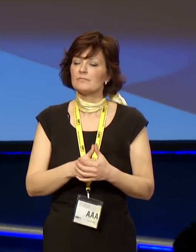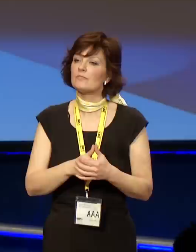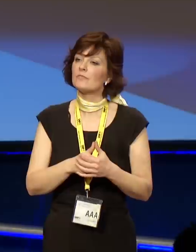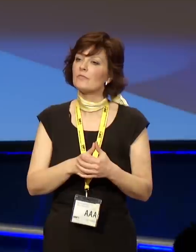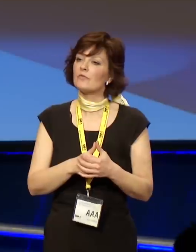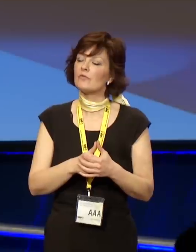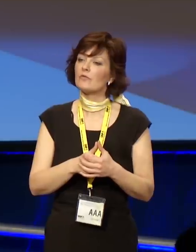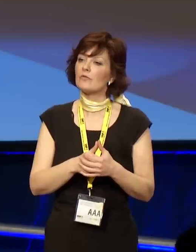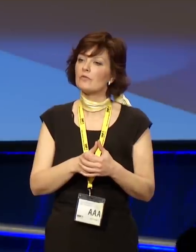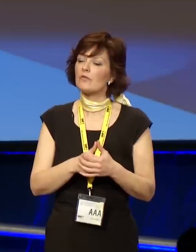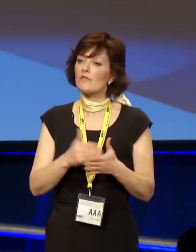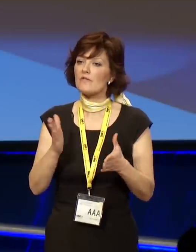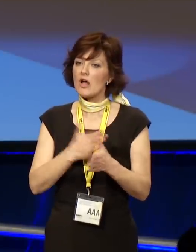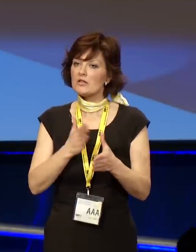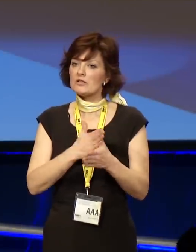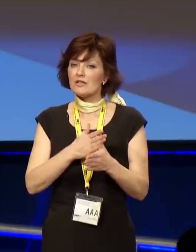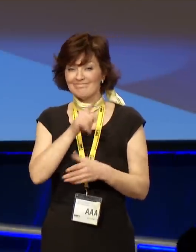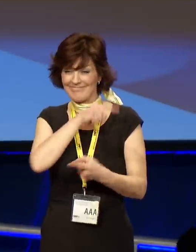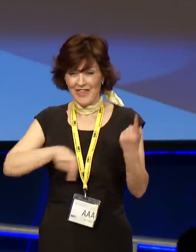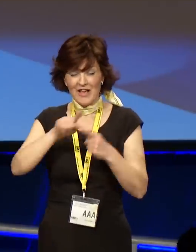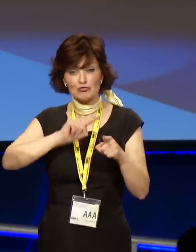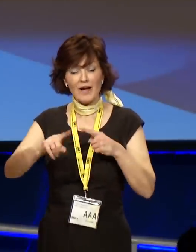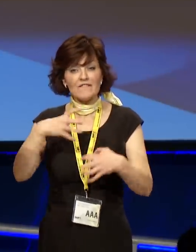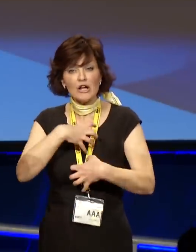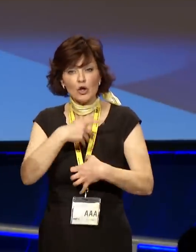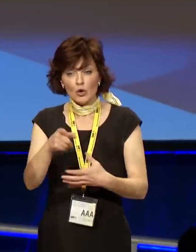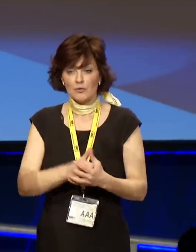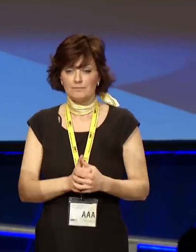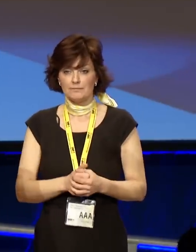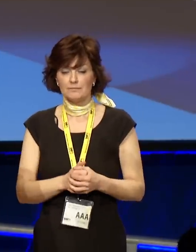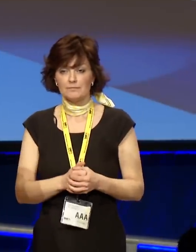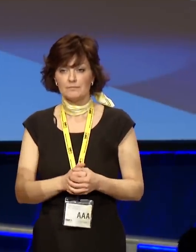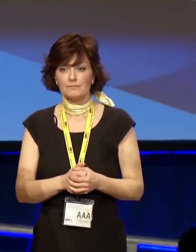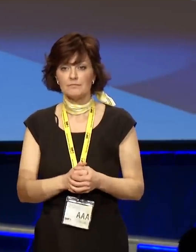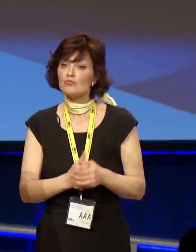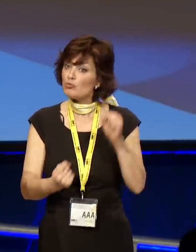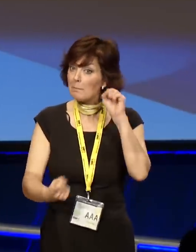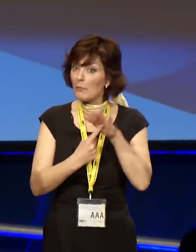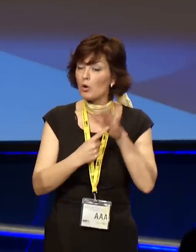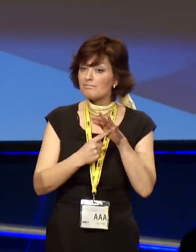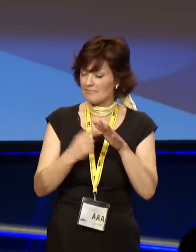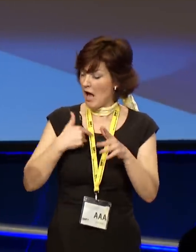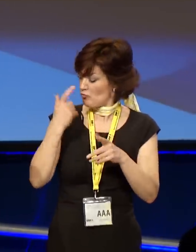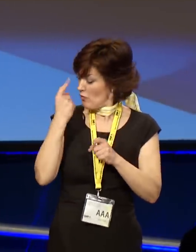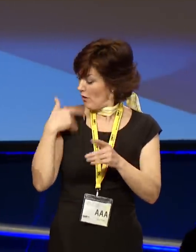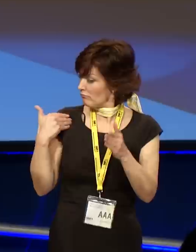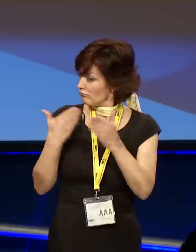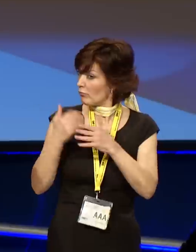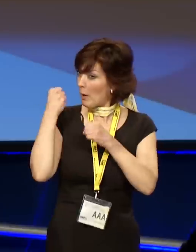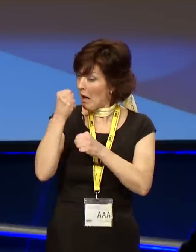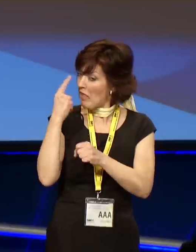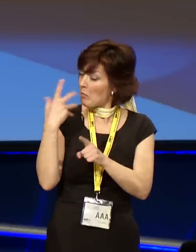the in terms of scaremongering, right, it's really important, in my estimation, during the campaign, and I think we got